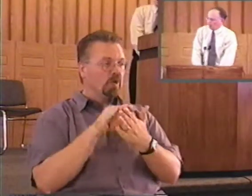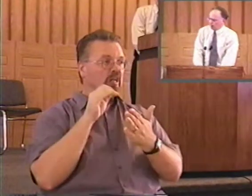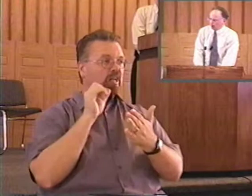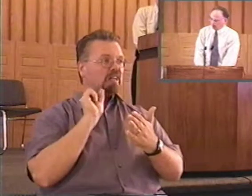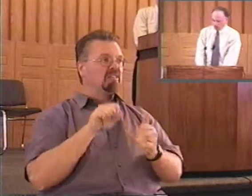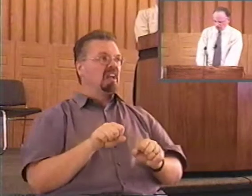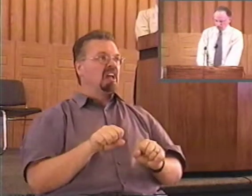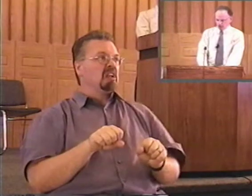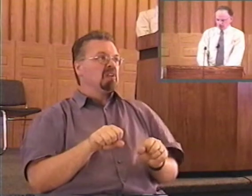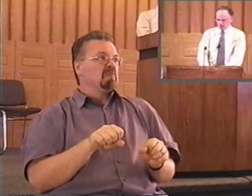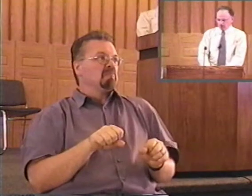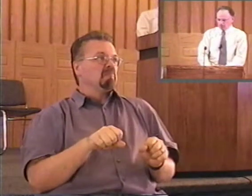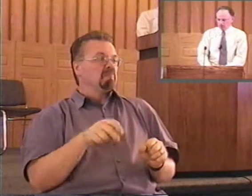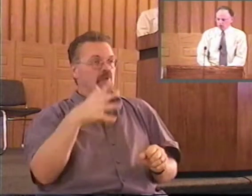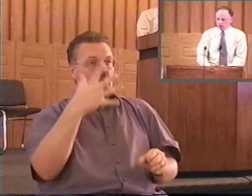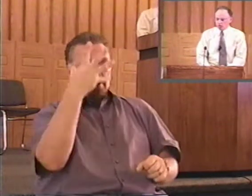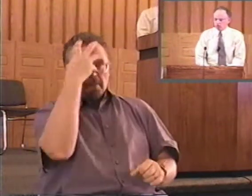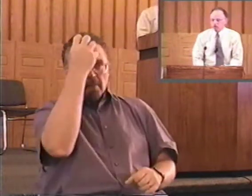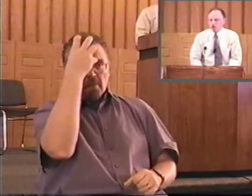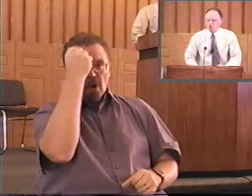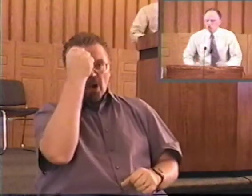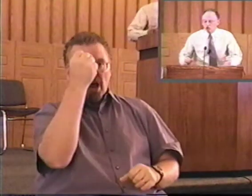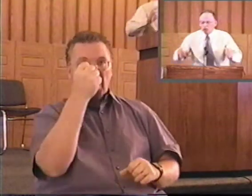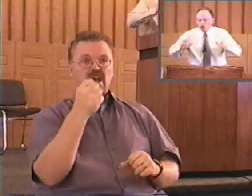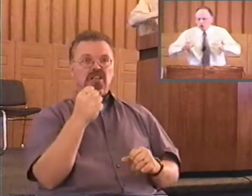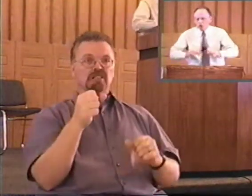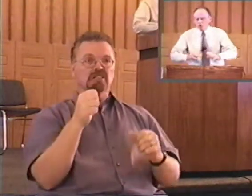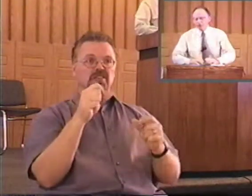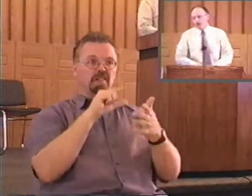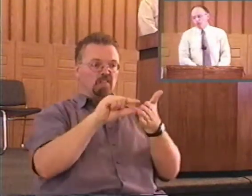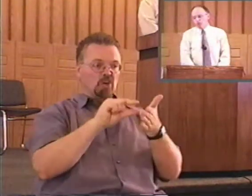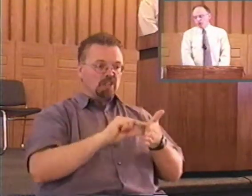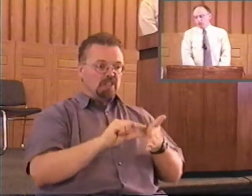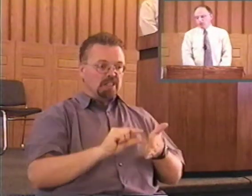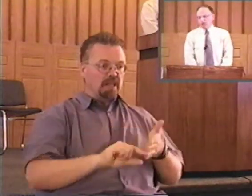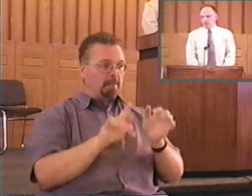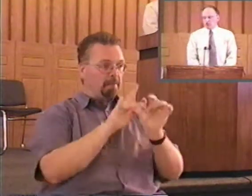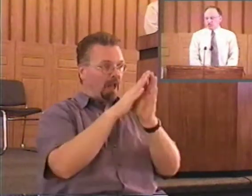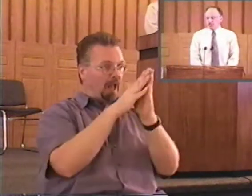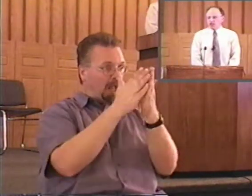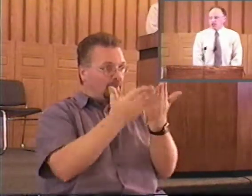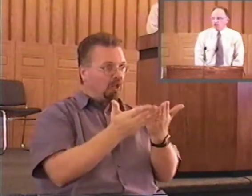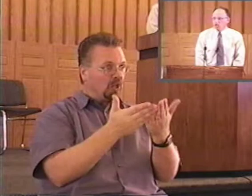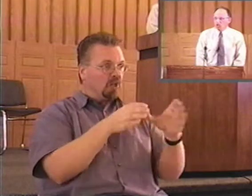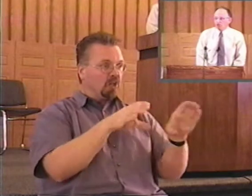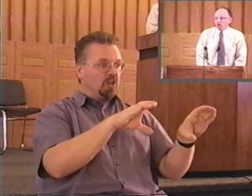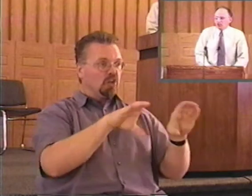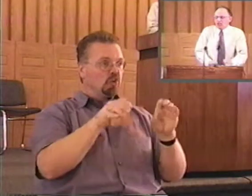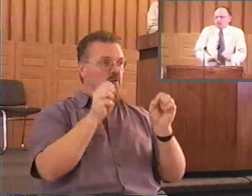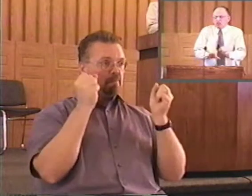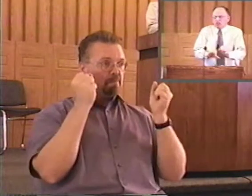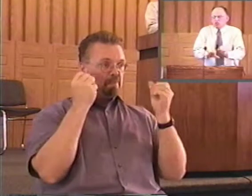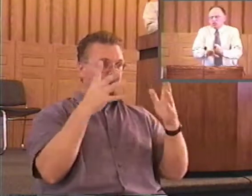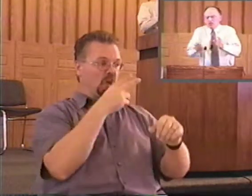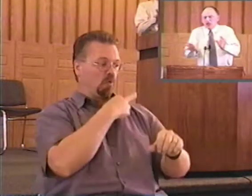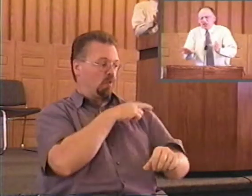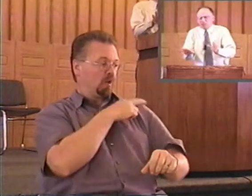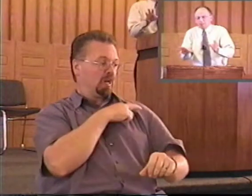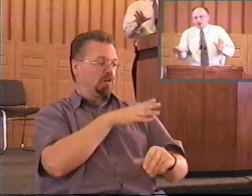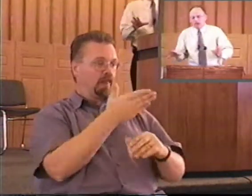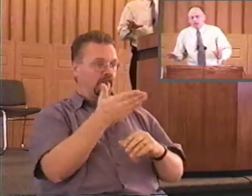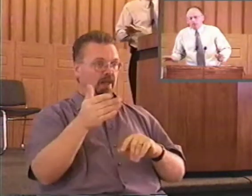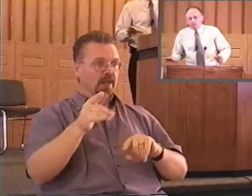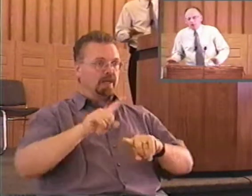memorize your memory verses, you can do all the outward religion. religious things, but then